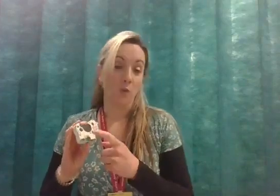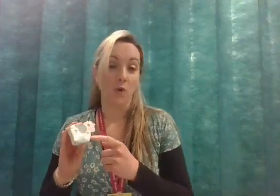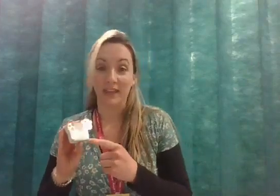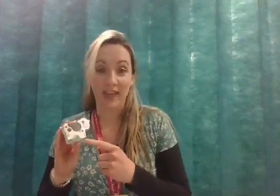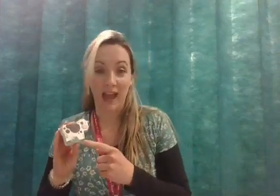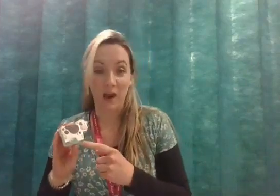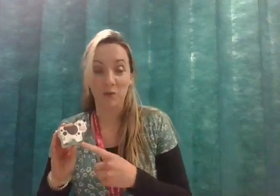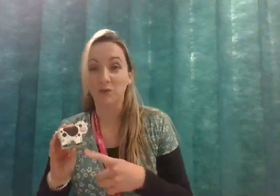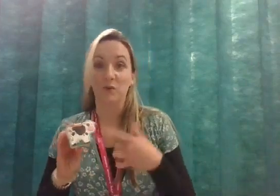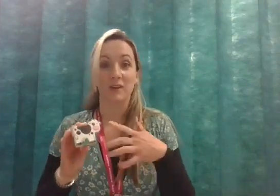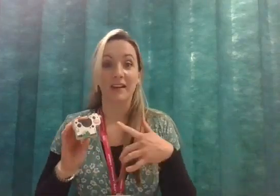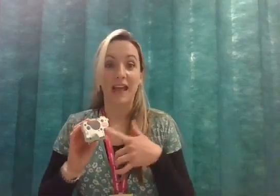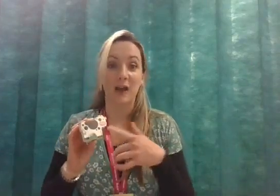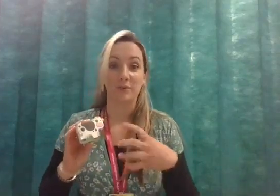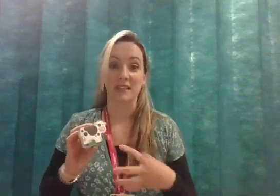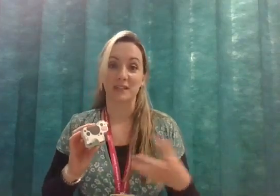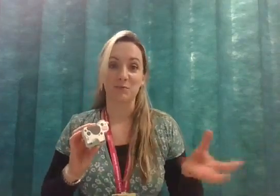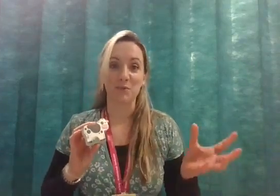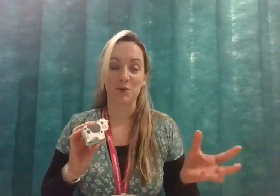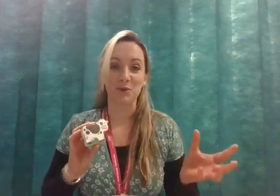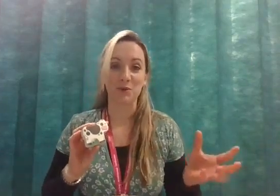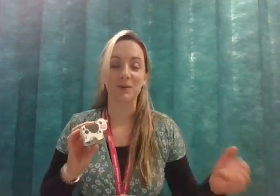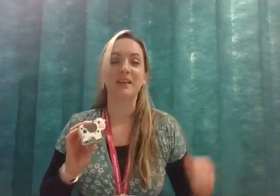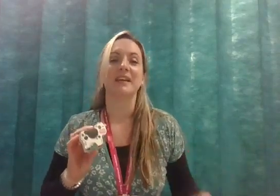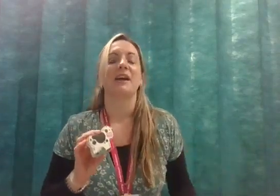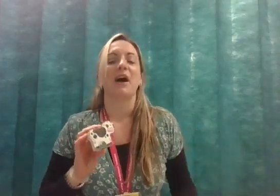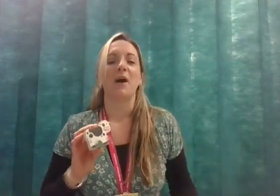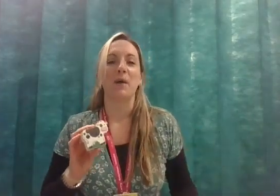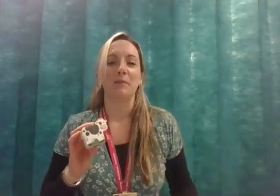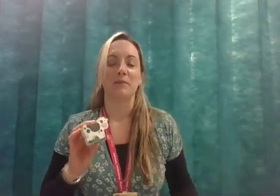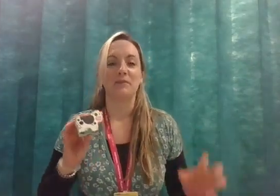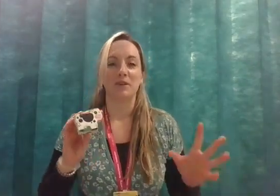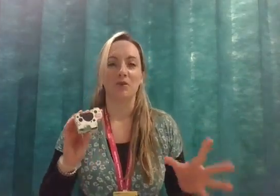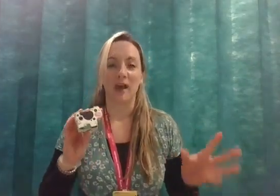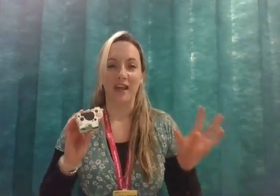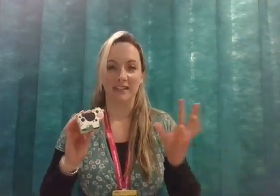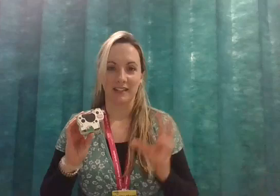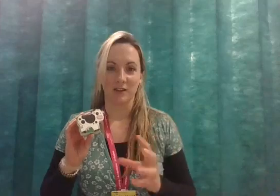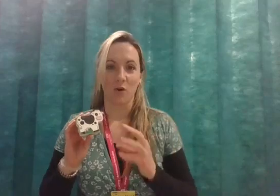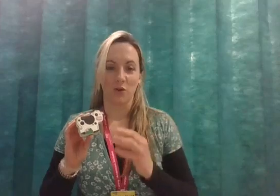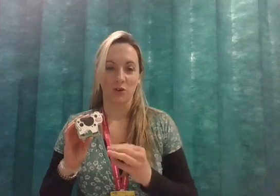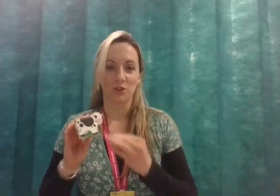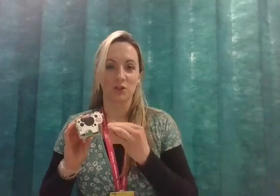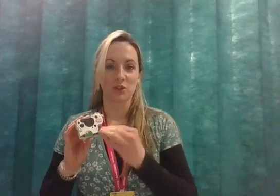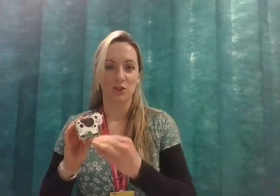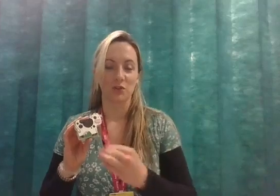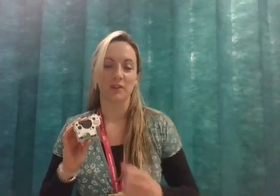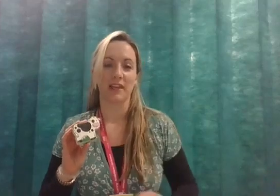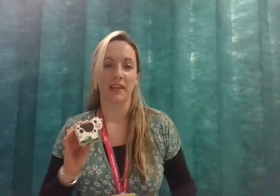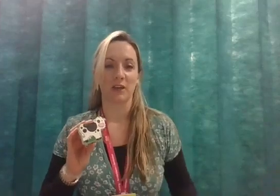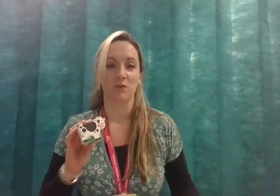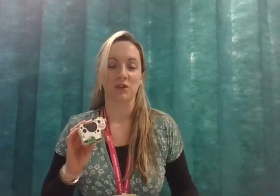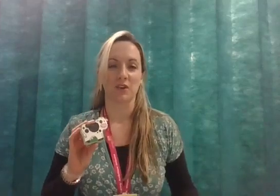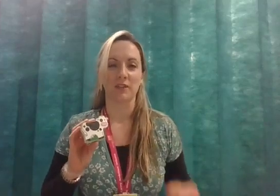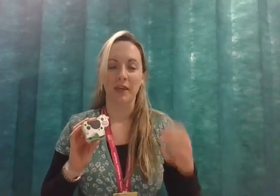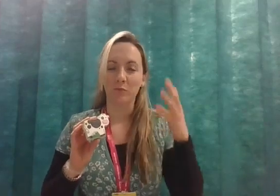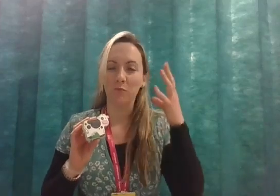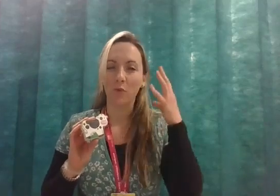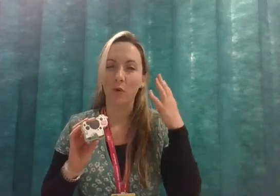white cow or cow says moo, and you're adding on to their language, and they're more